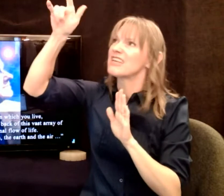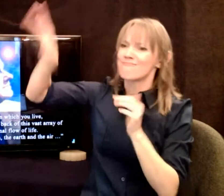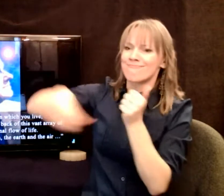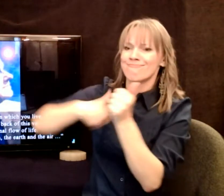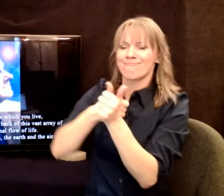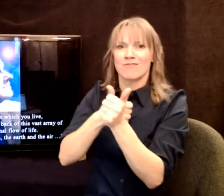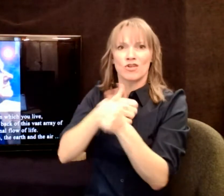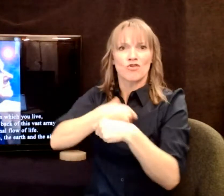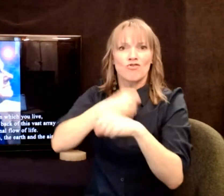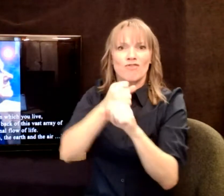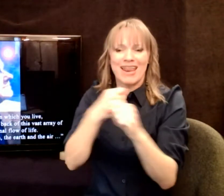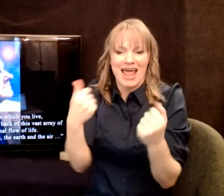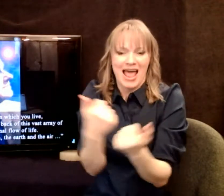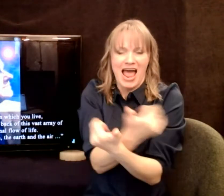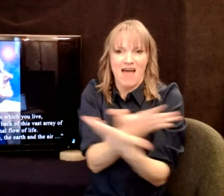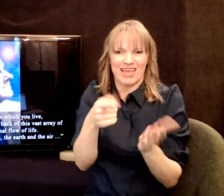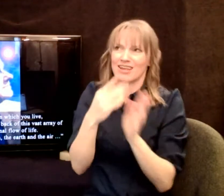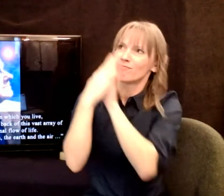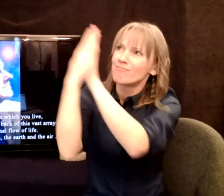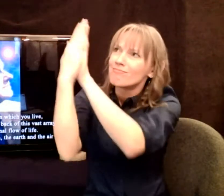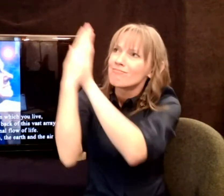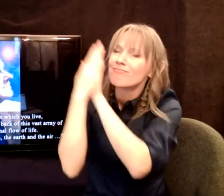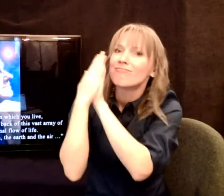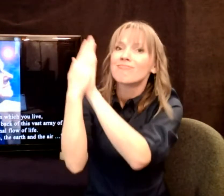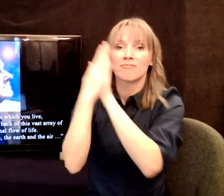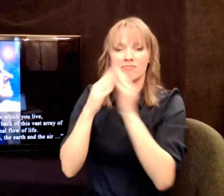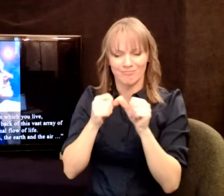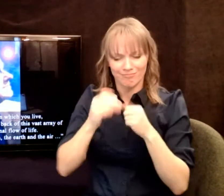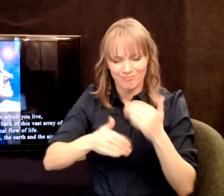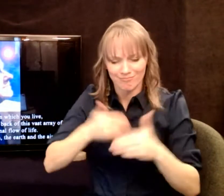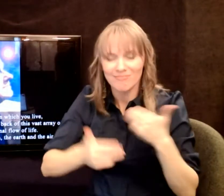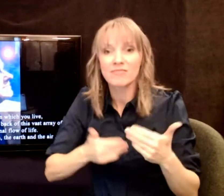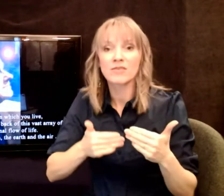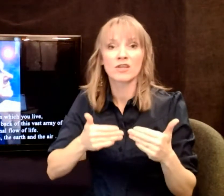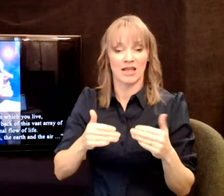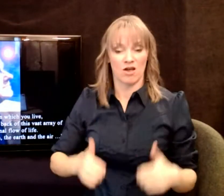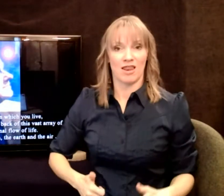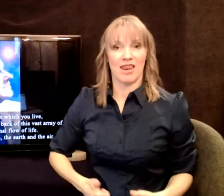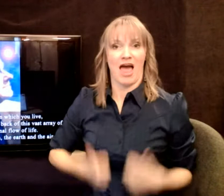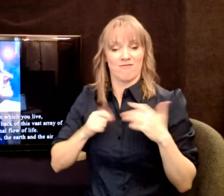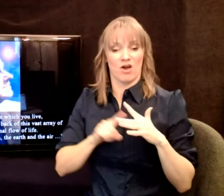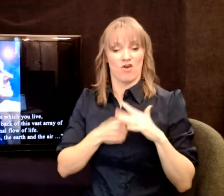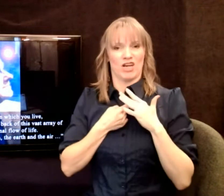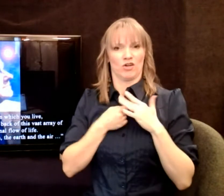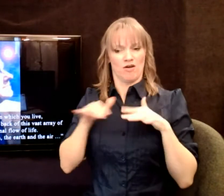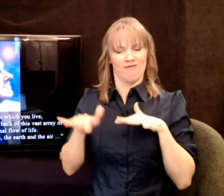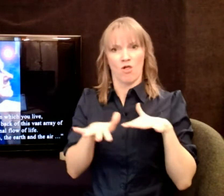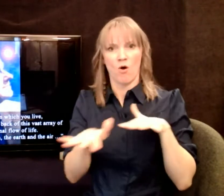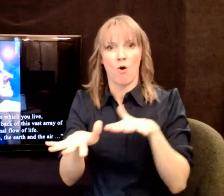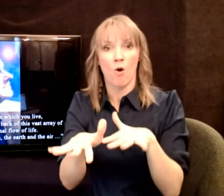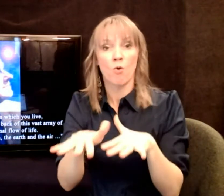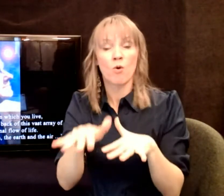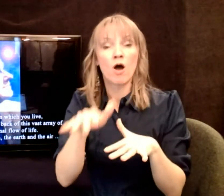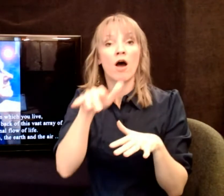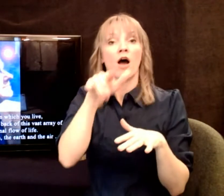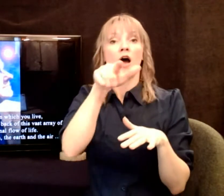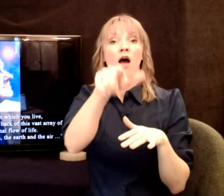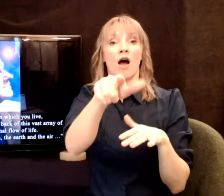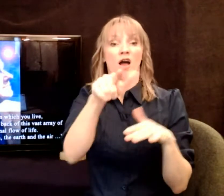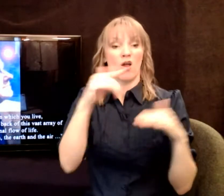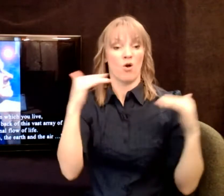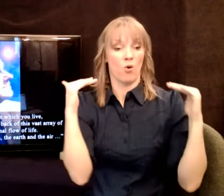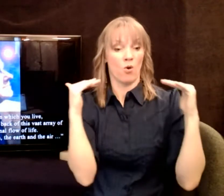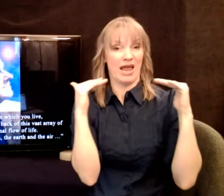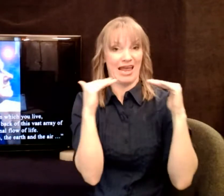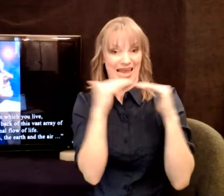array of ceaseless motion, this original flow of life. You are as much a part of it as